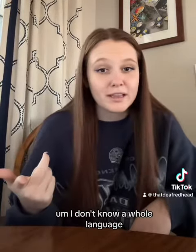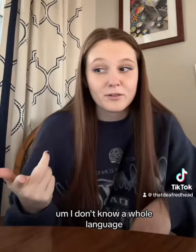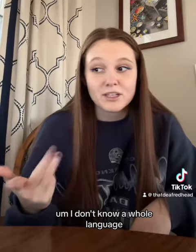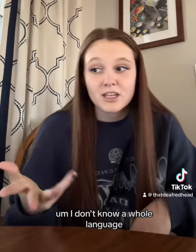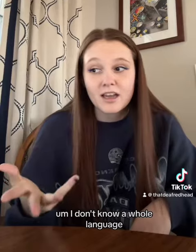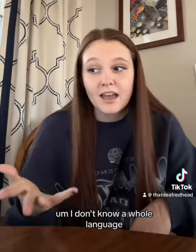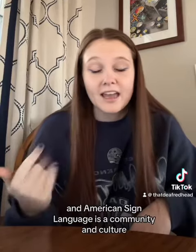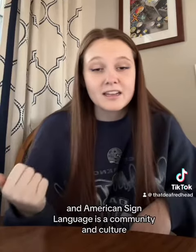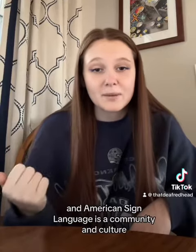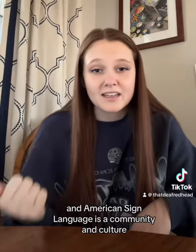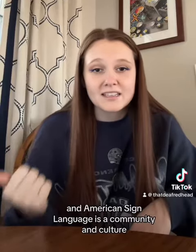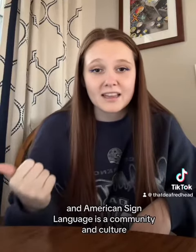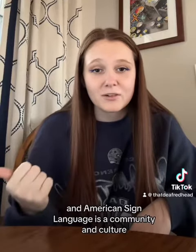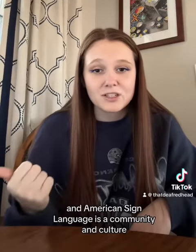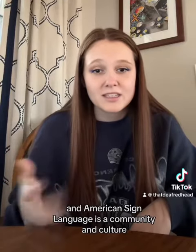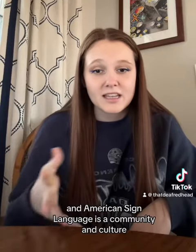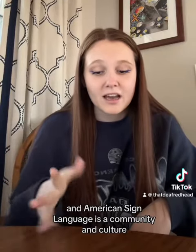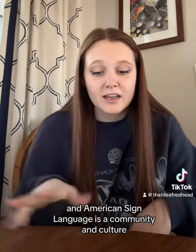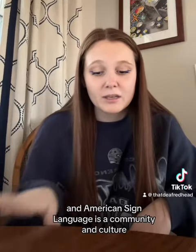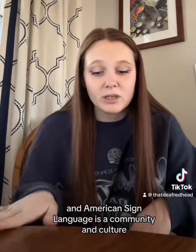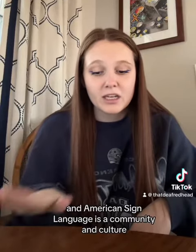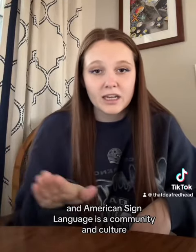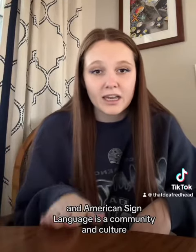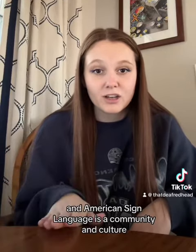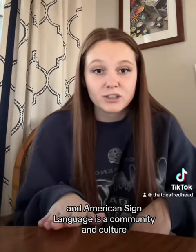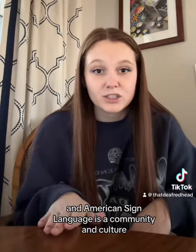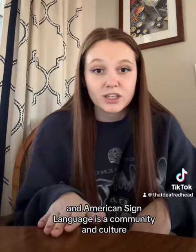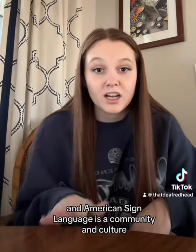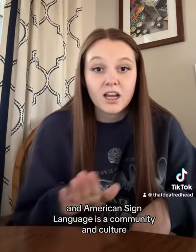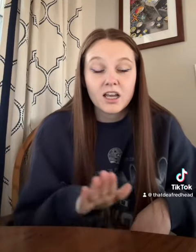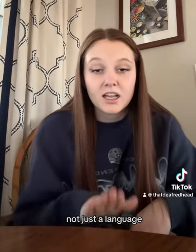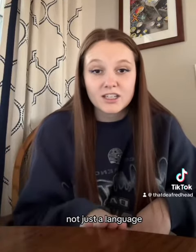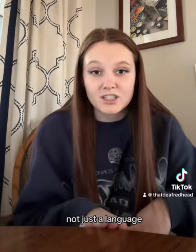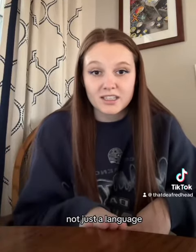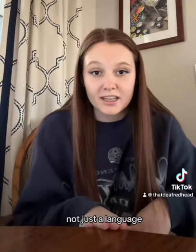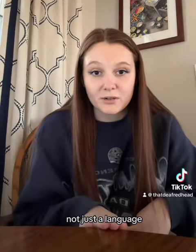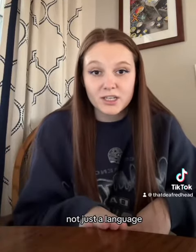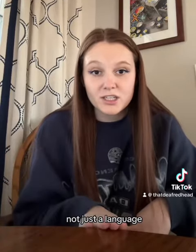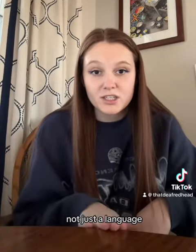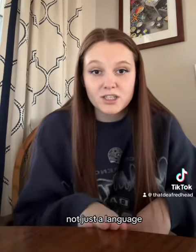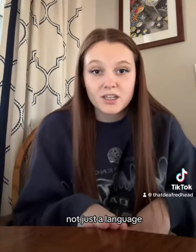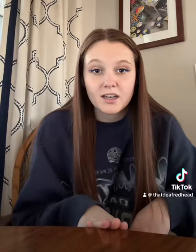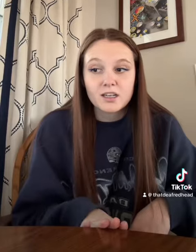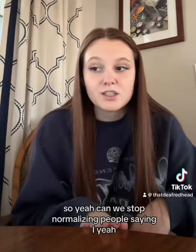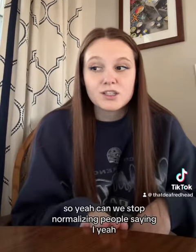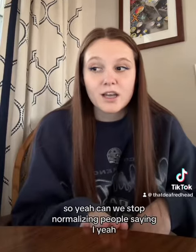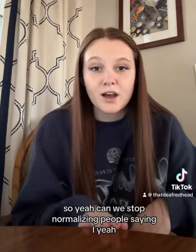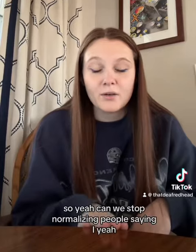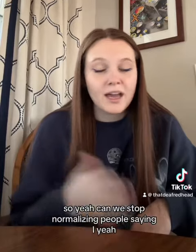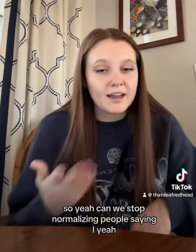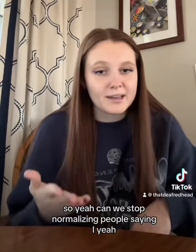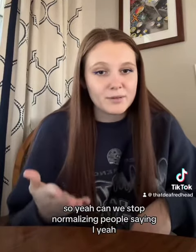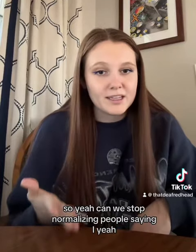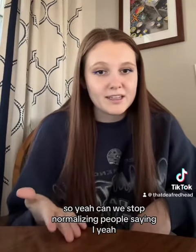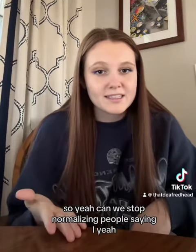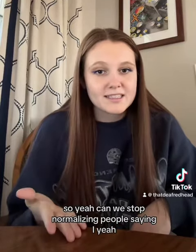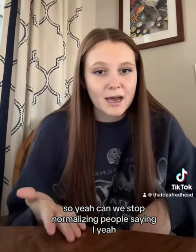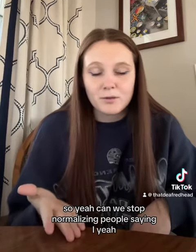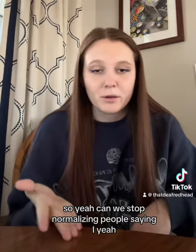language, and American Sign Language is a community and culture, not just a language. So yeah, can we stop